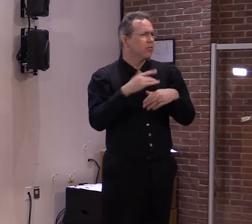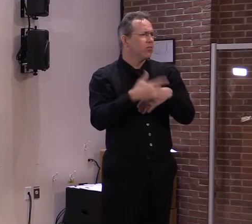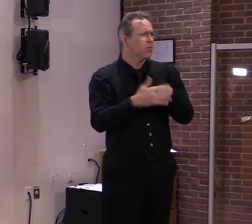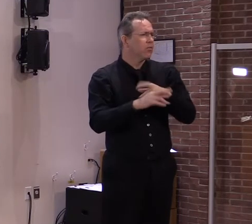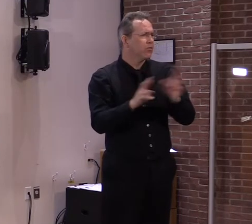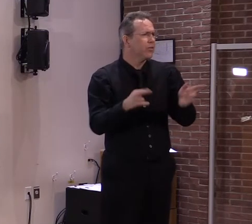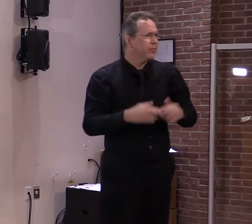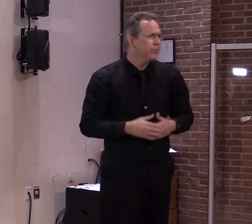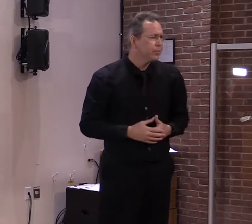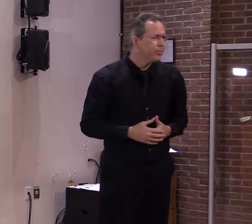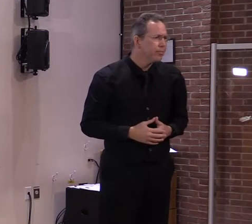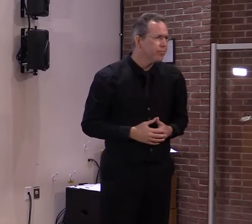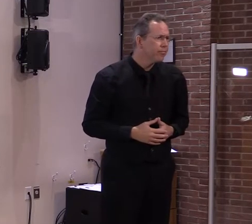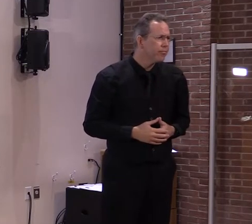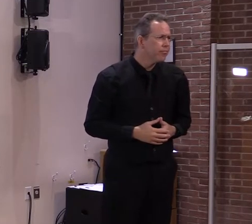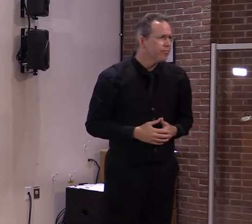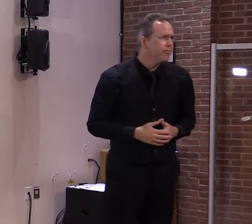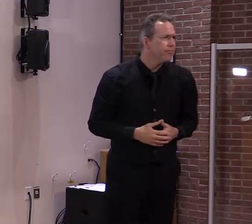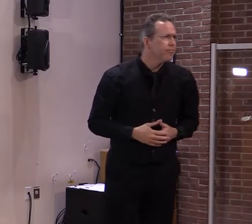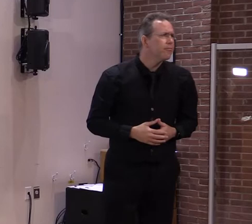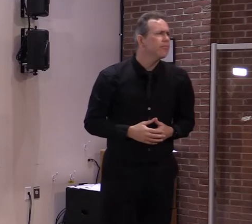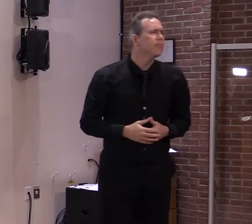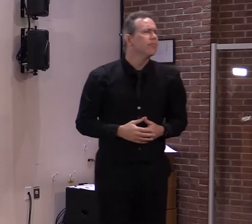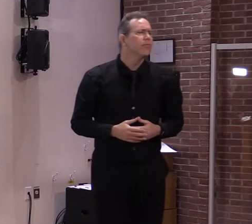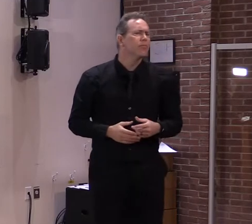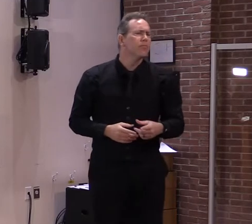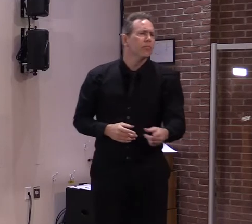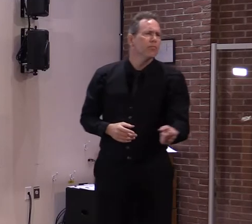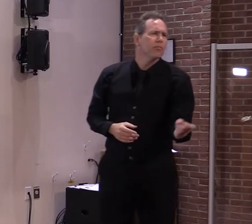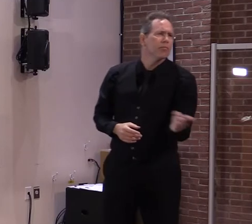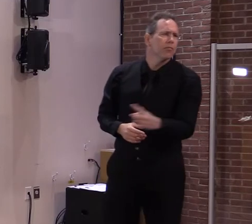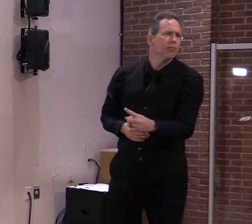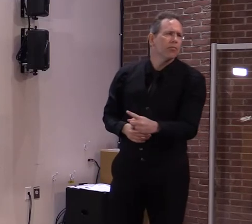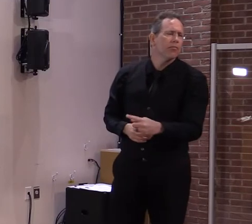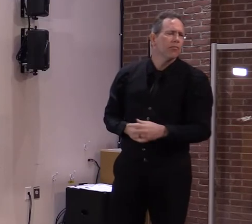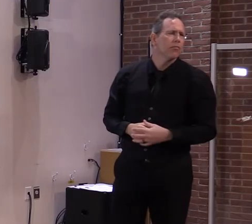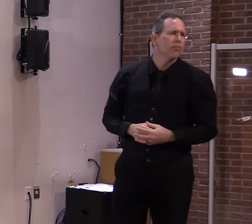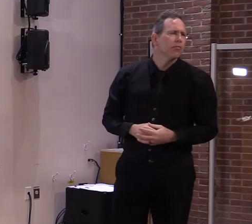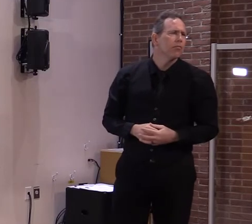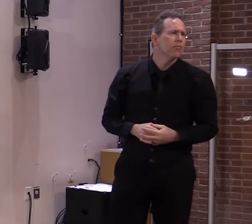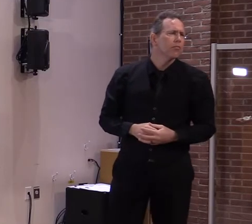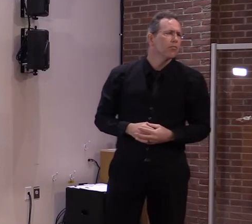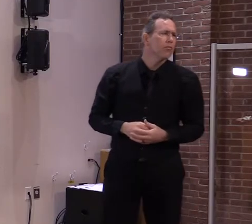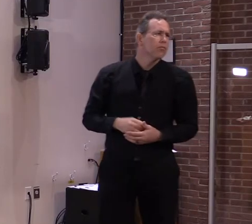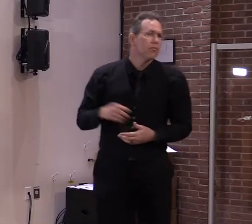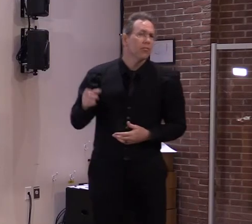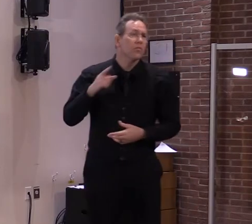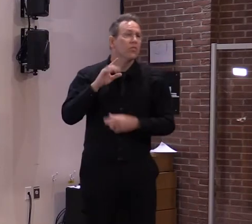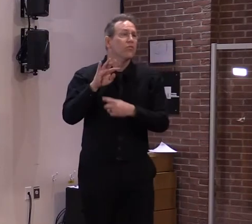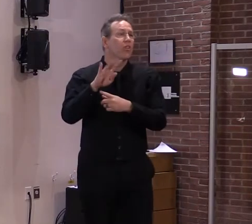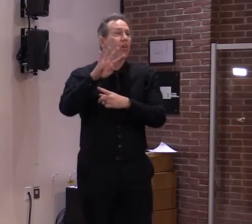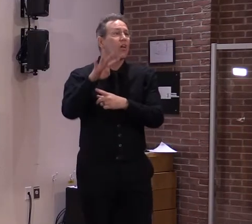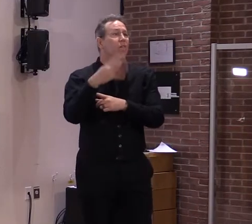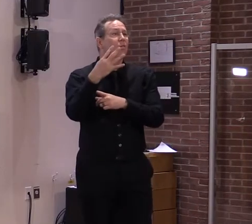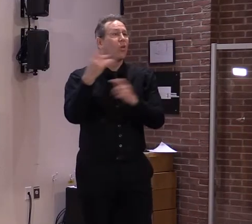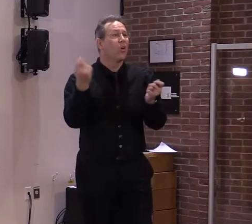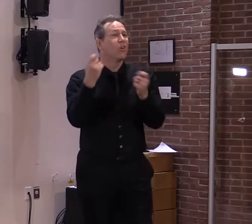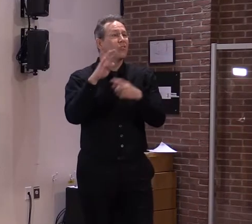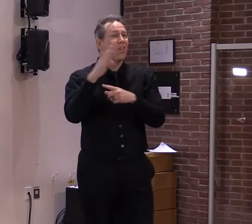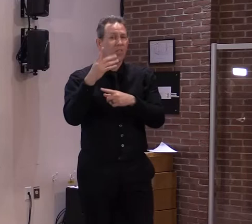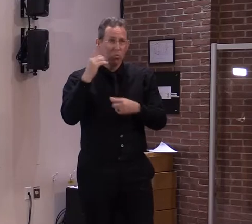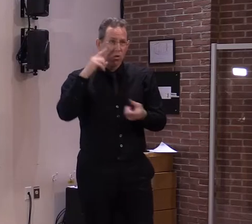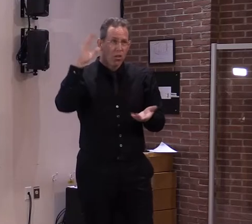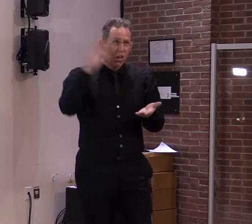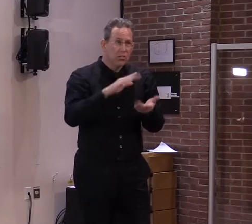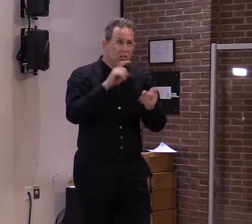Past July 4th, will there be a reduction in testing capacity voluntarily by the state? Yeah,